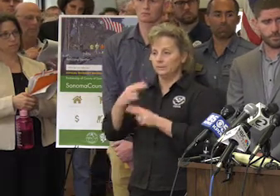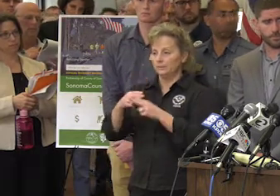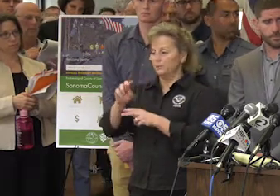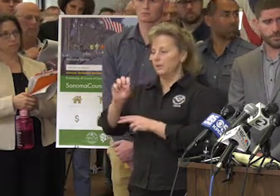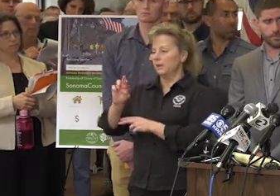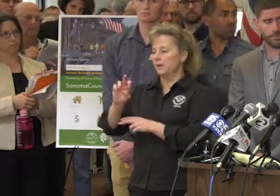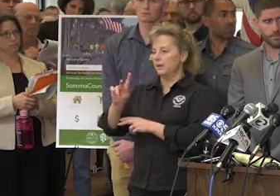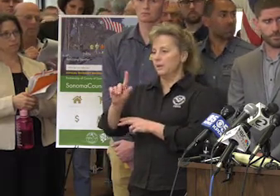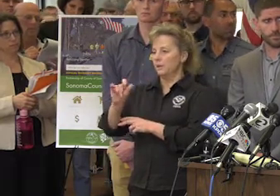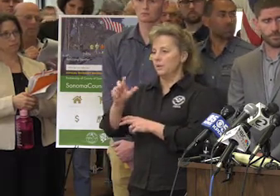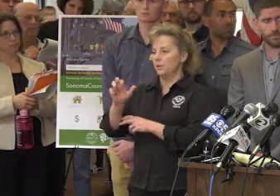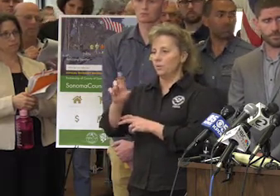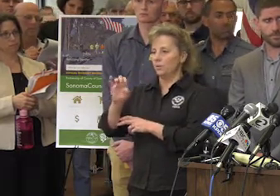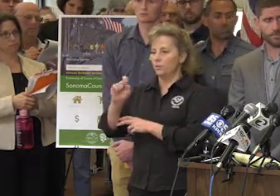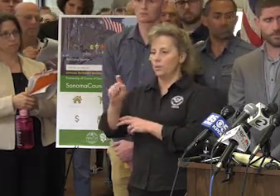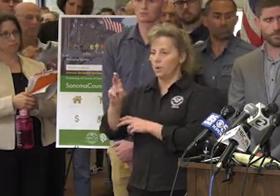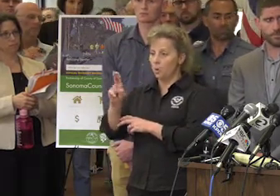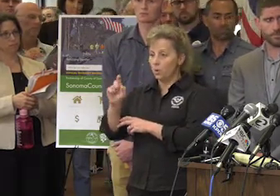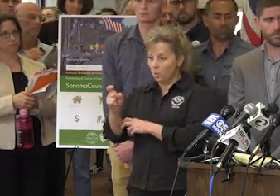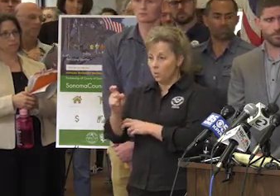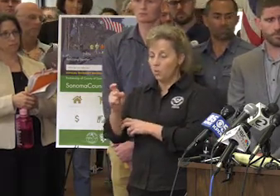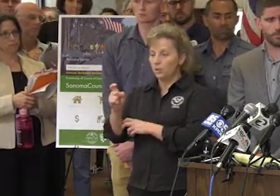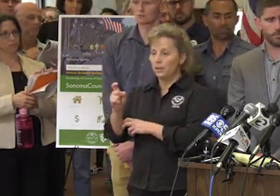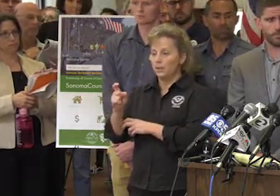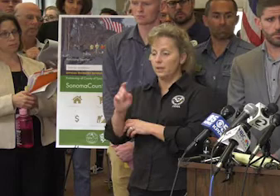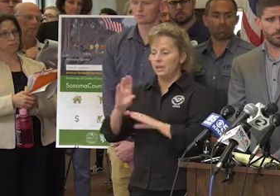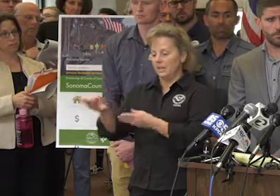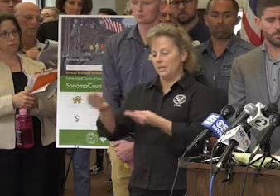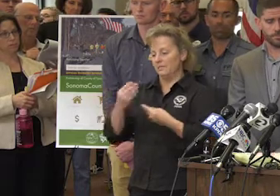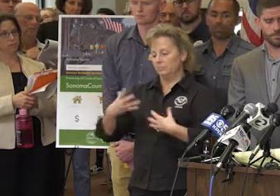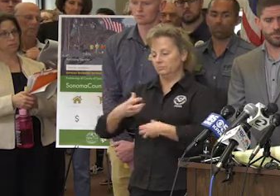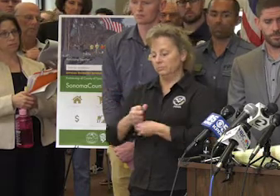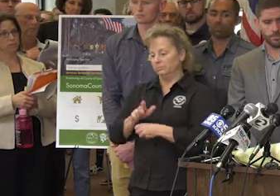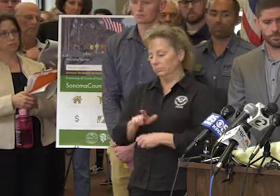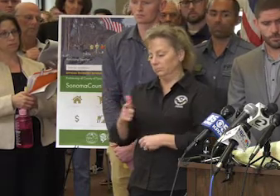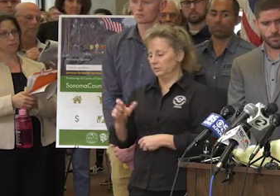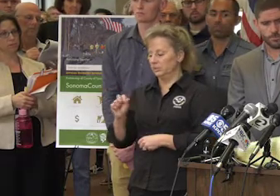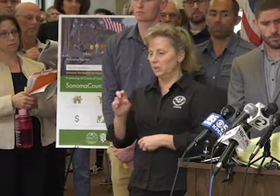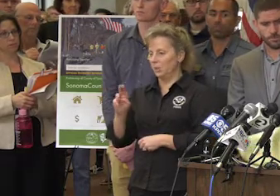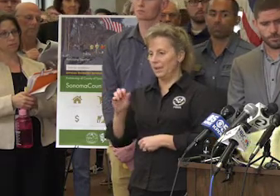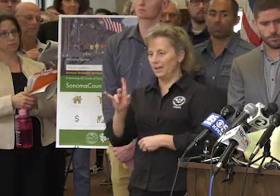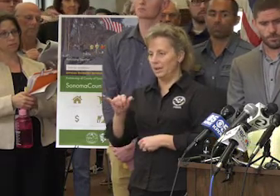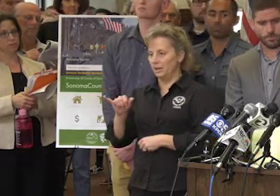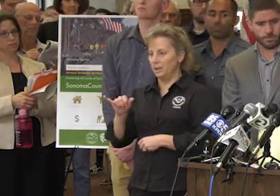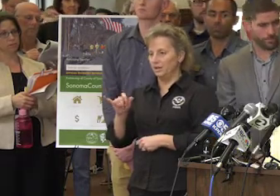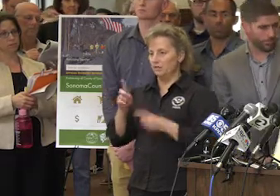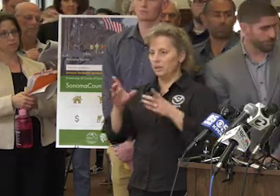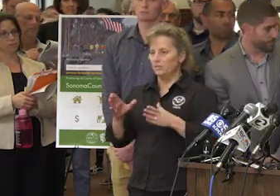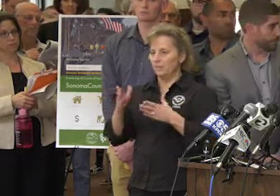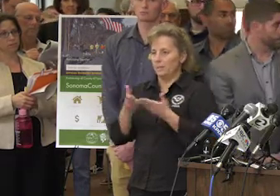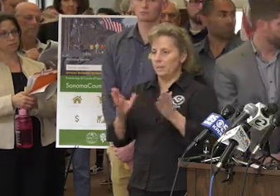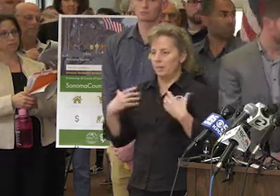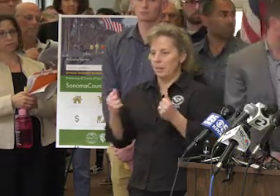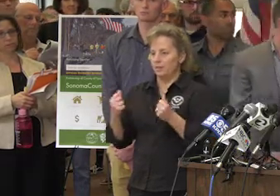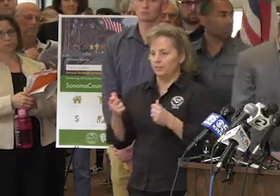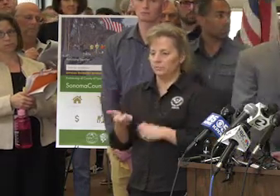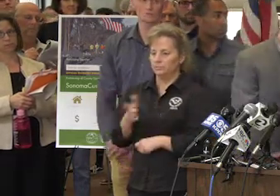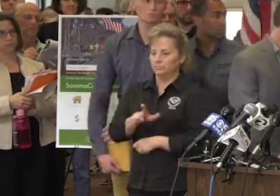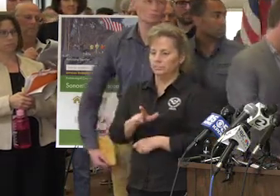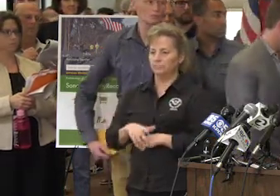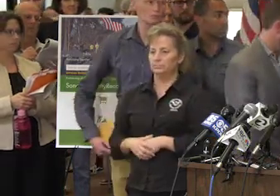is Eric Lamoureux. He's going to be giving us an overview. We're then going to be turning it over to Sonoma County Director of Public Health. Eric, the podium is